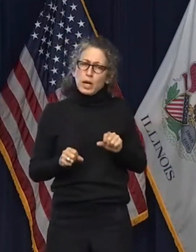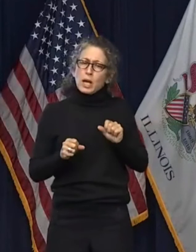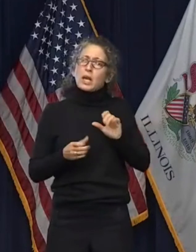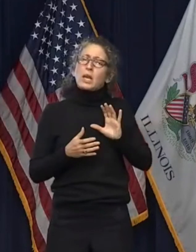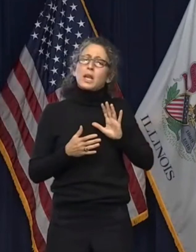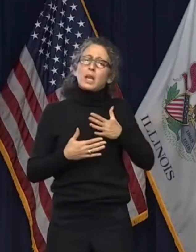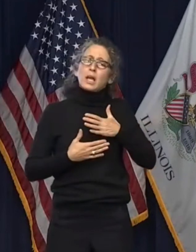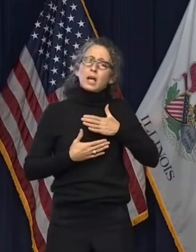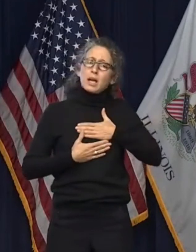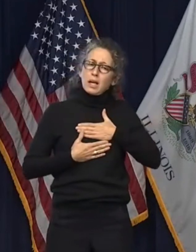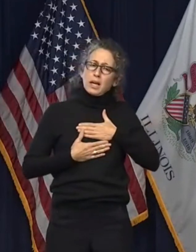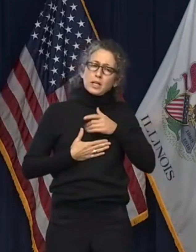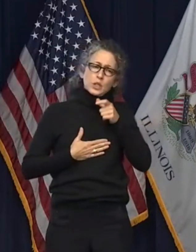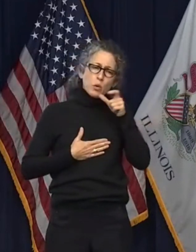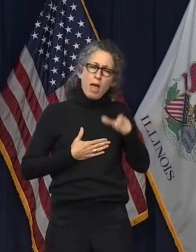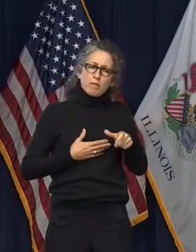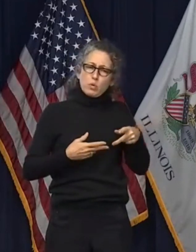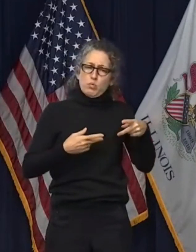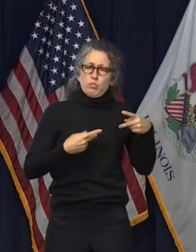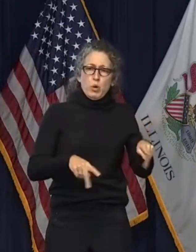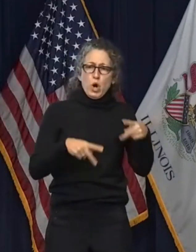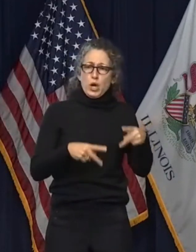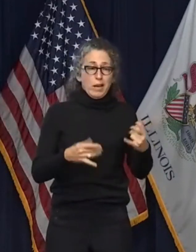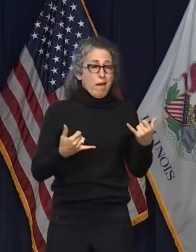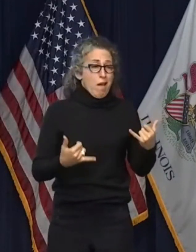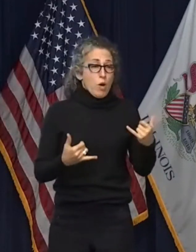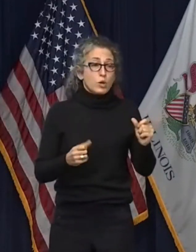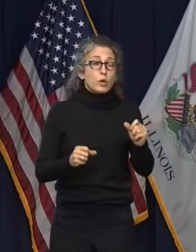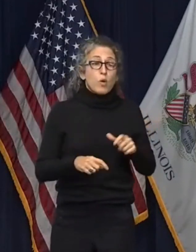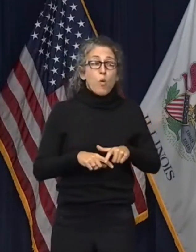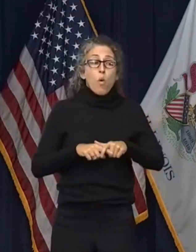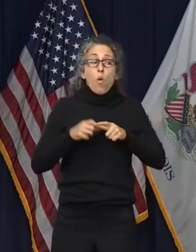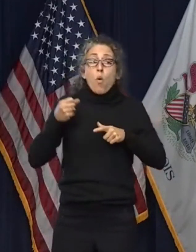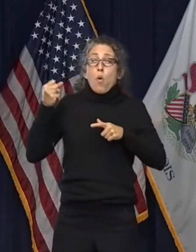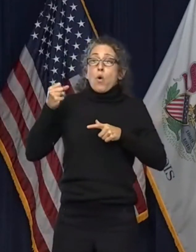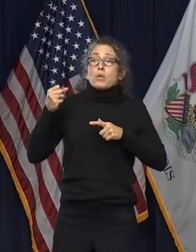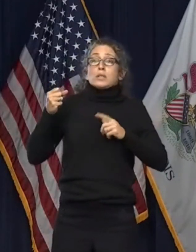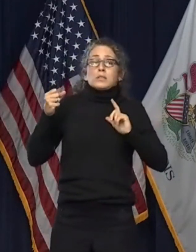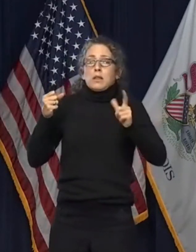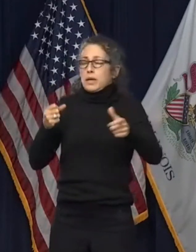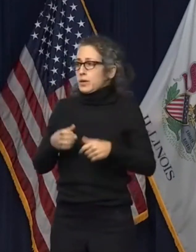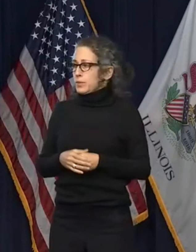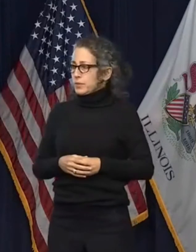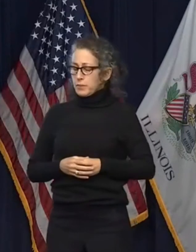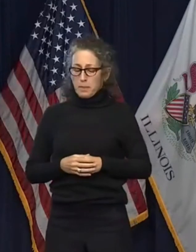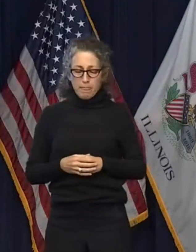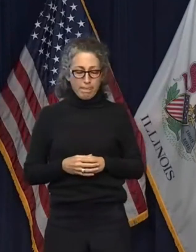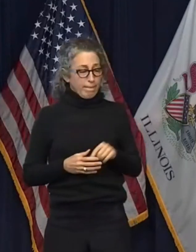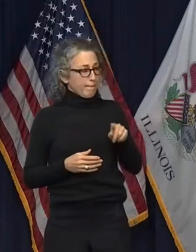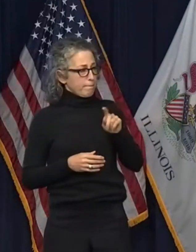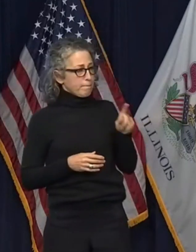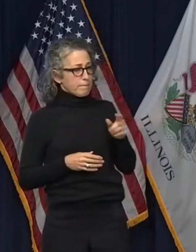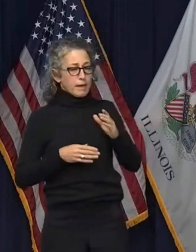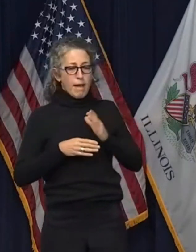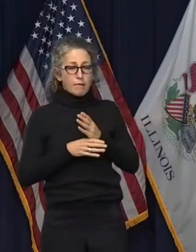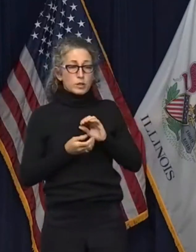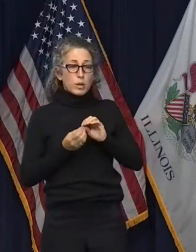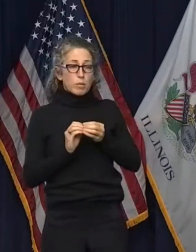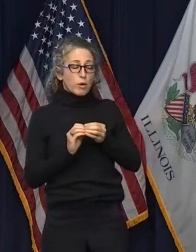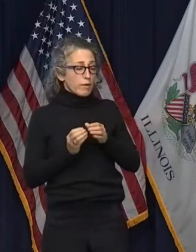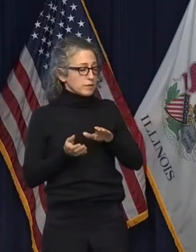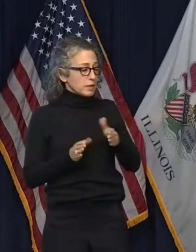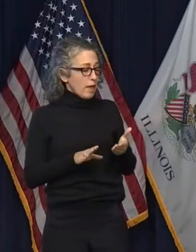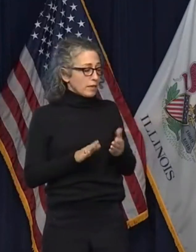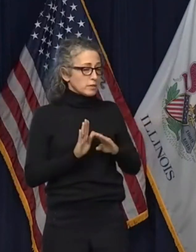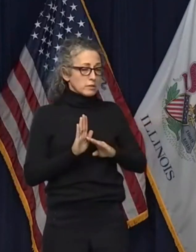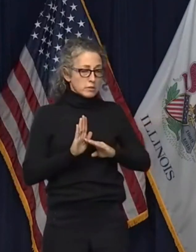couple months while we get to saving people's lives. Mike Militich at Quincy TV. The average number of deaths continues